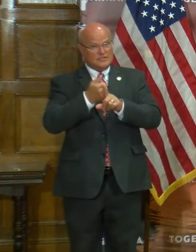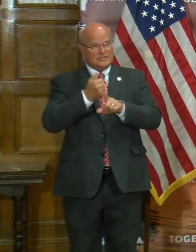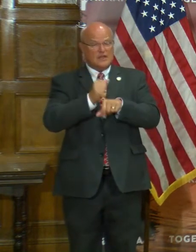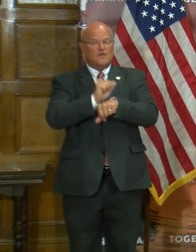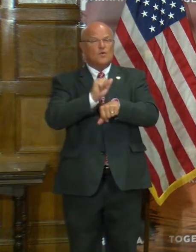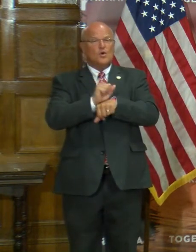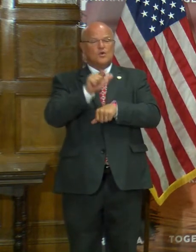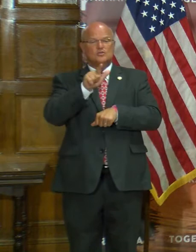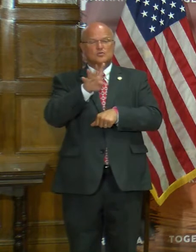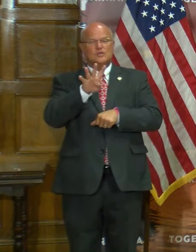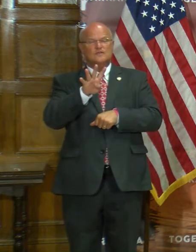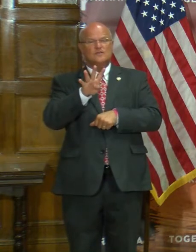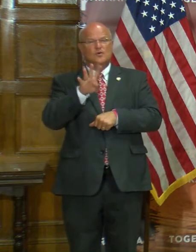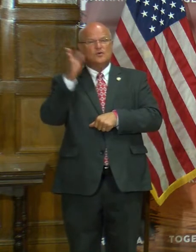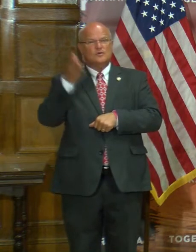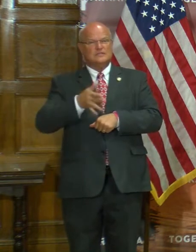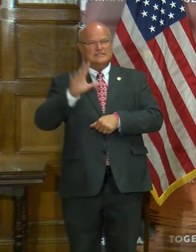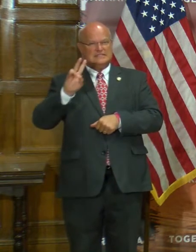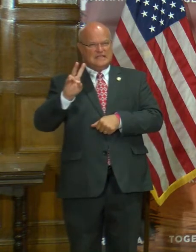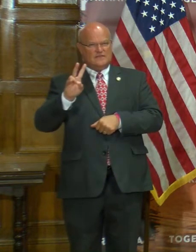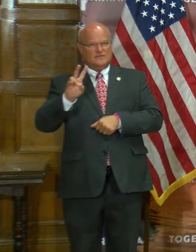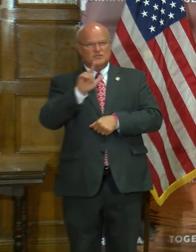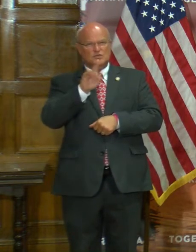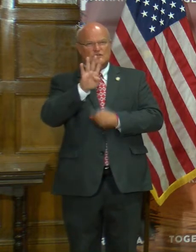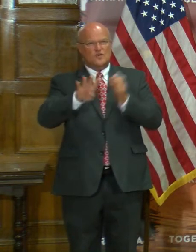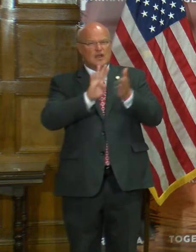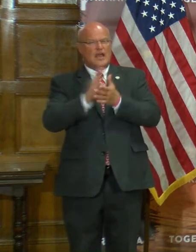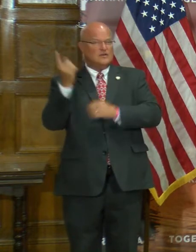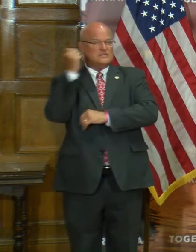works 24/7, 24 hours a